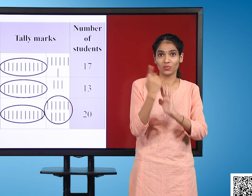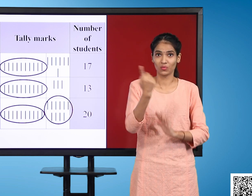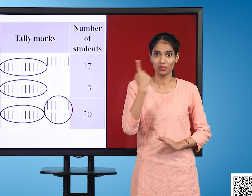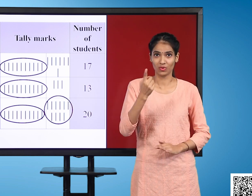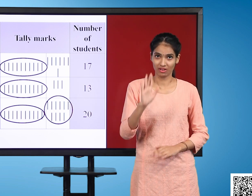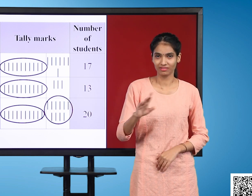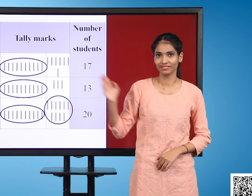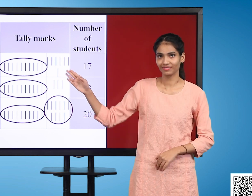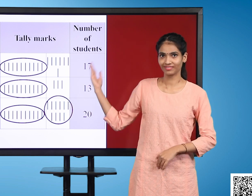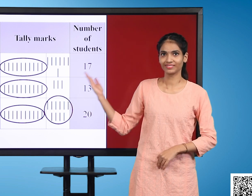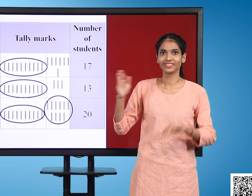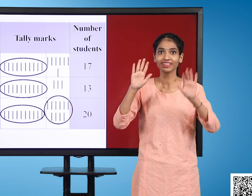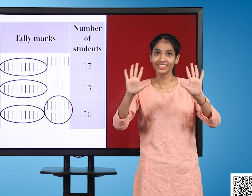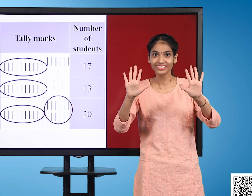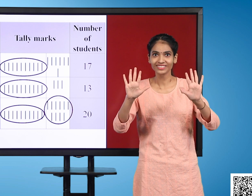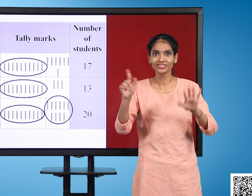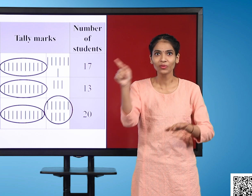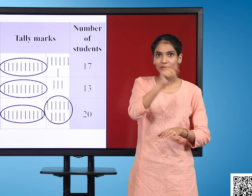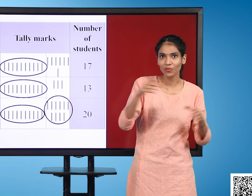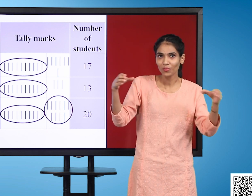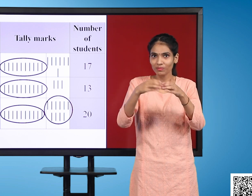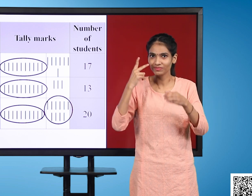Chapati only, 10 and 3, 13.